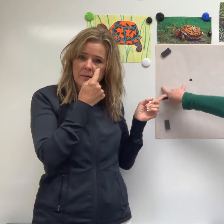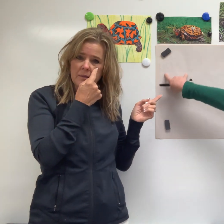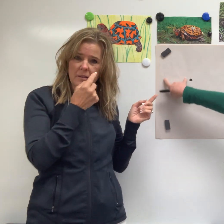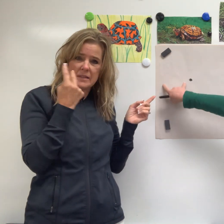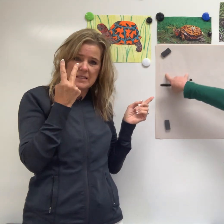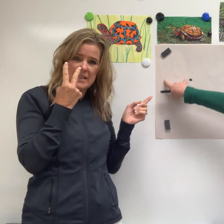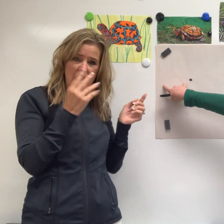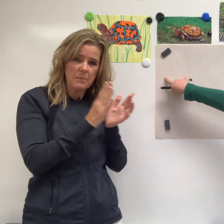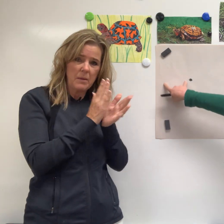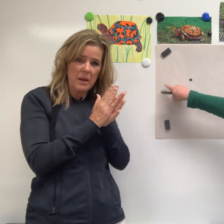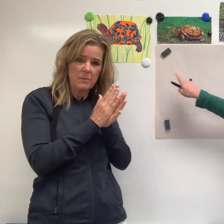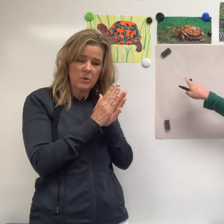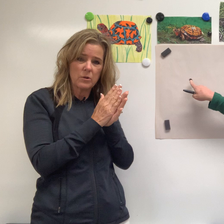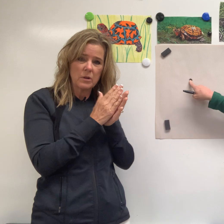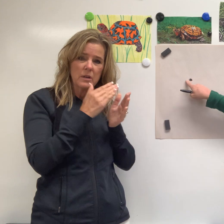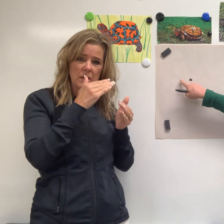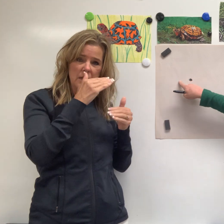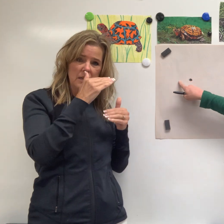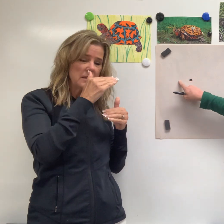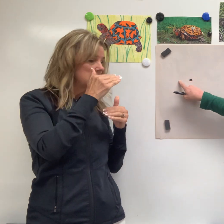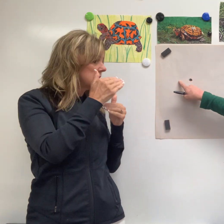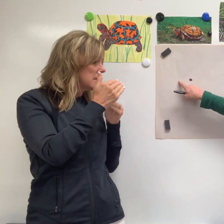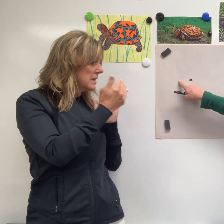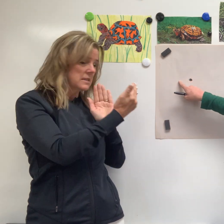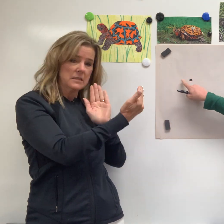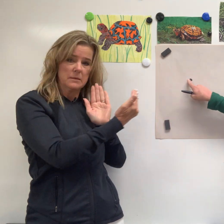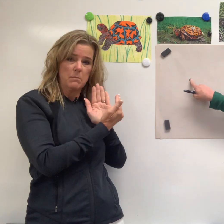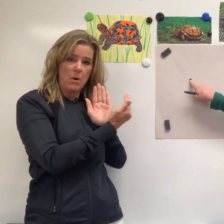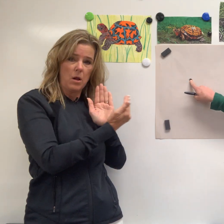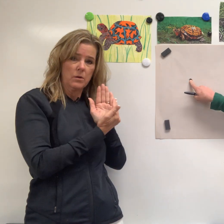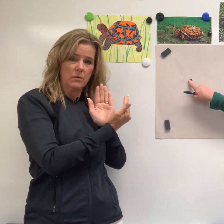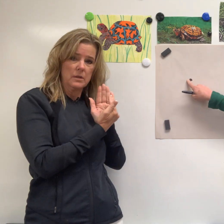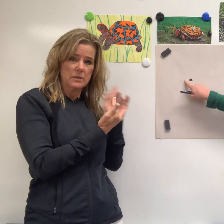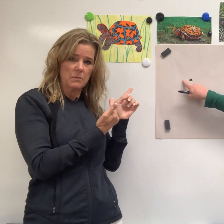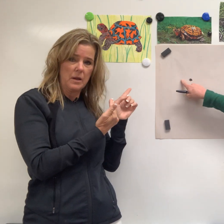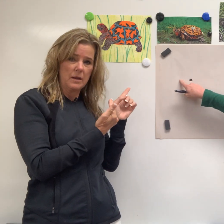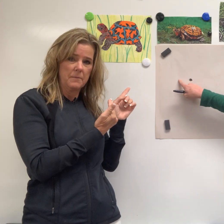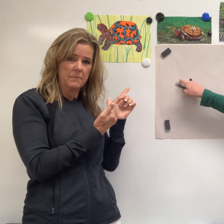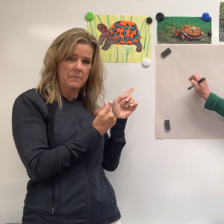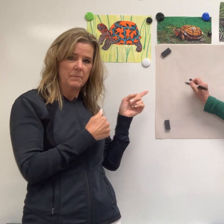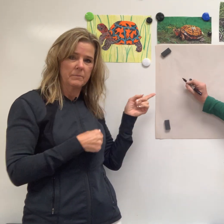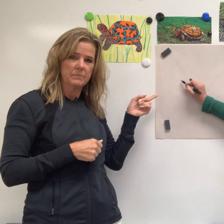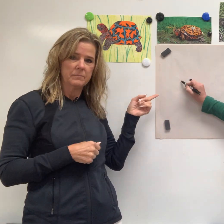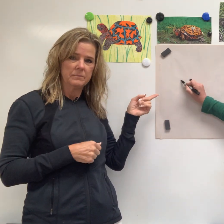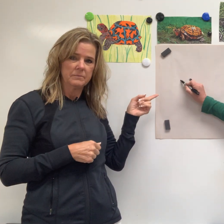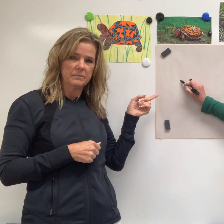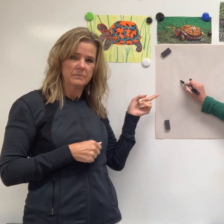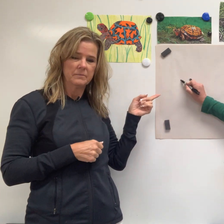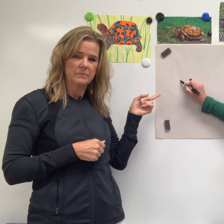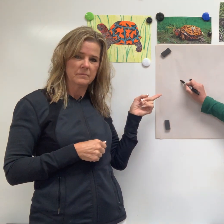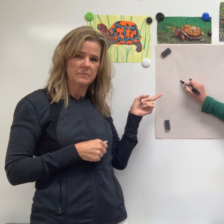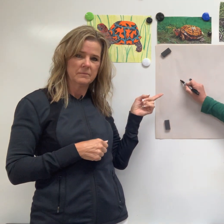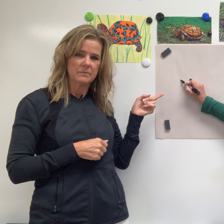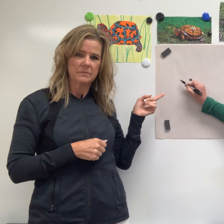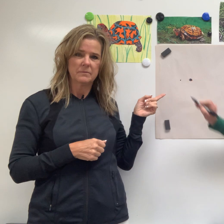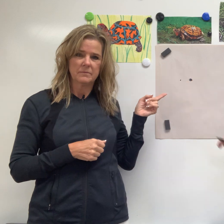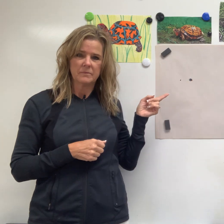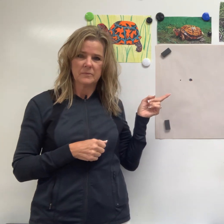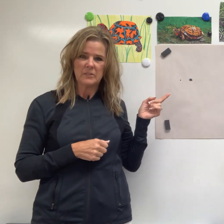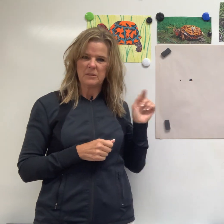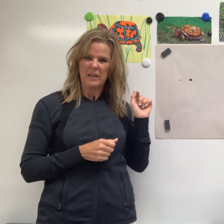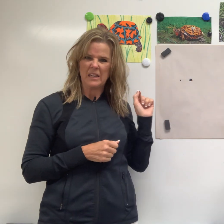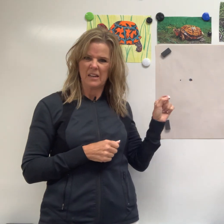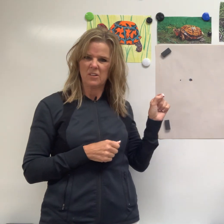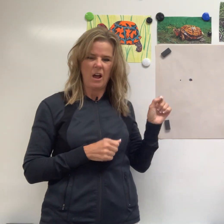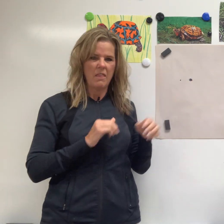See how my paper's smaller on this side? That's the side I'm going to put his nostril on. I'm going to go over a little ways. Just make a little